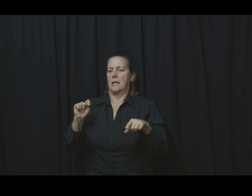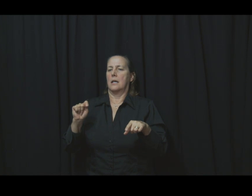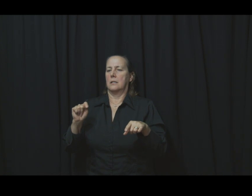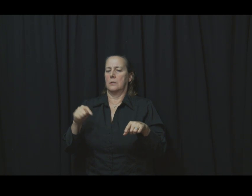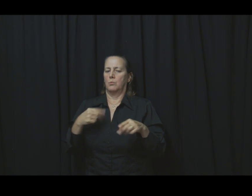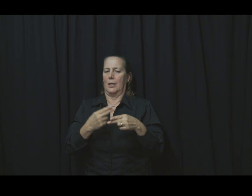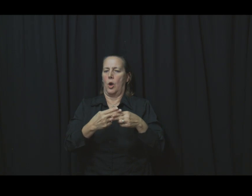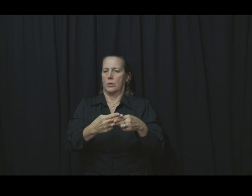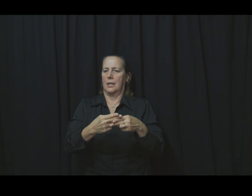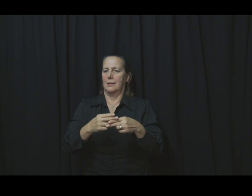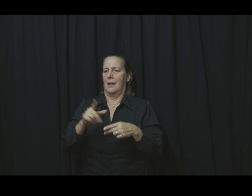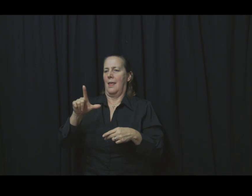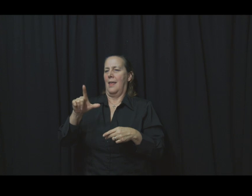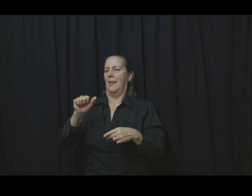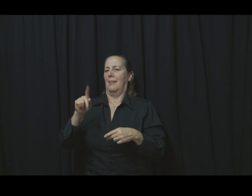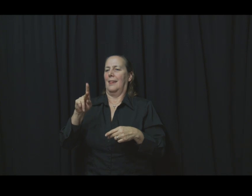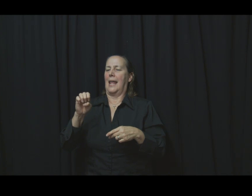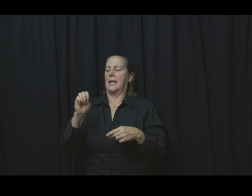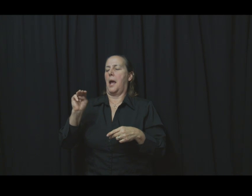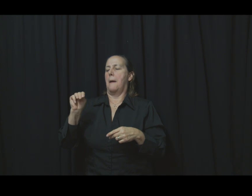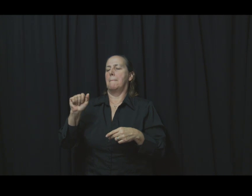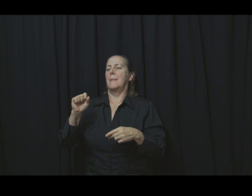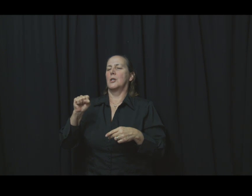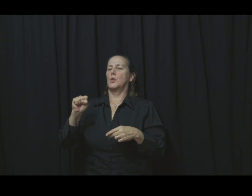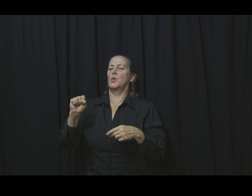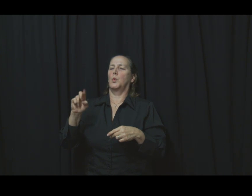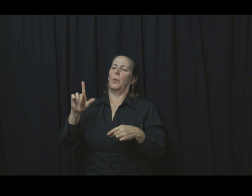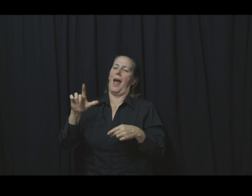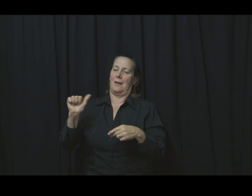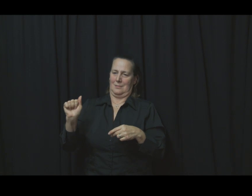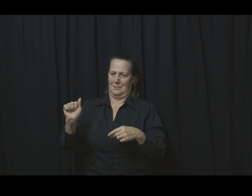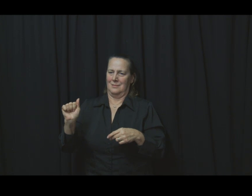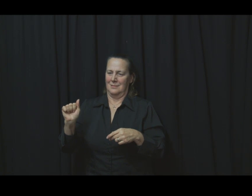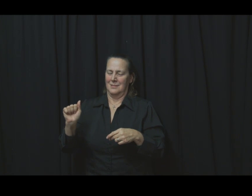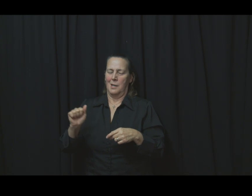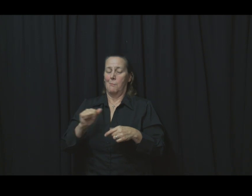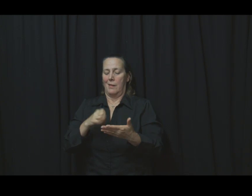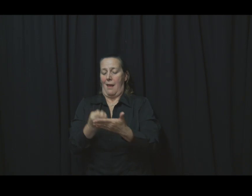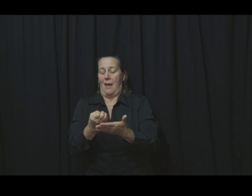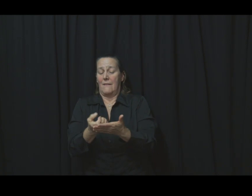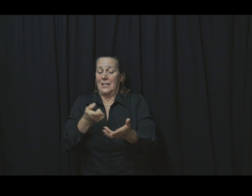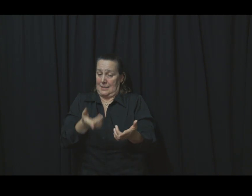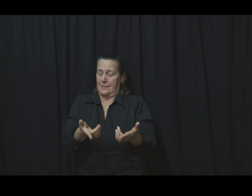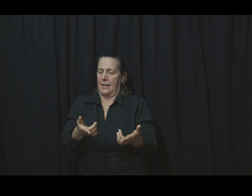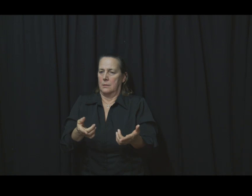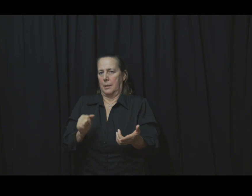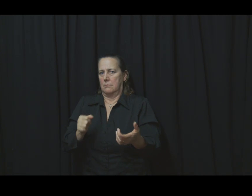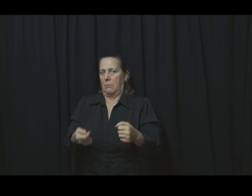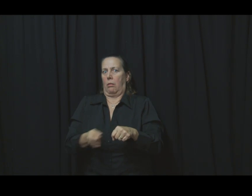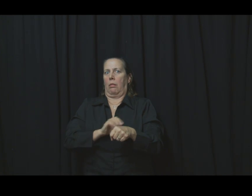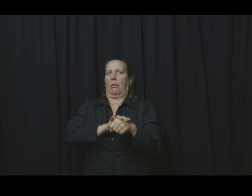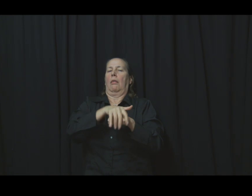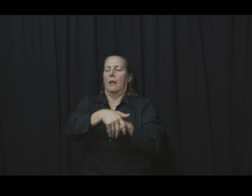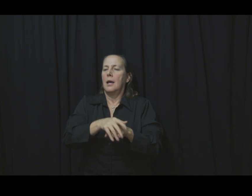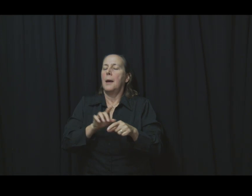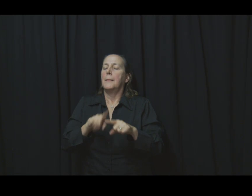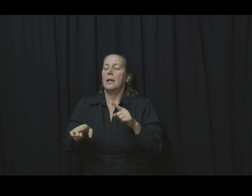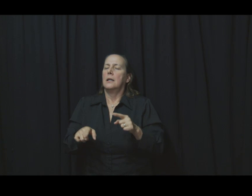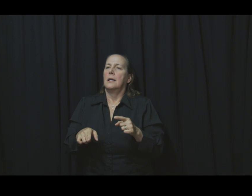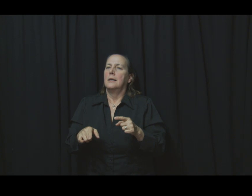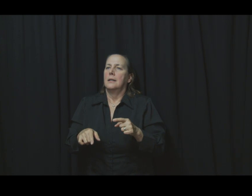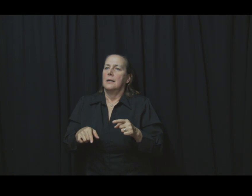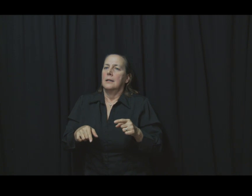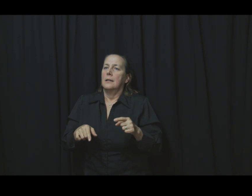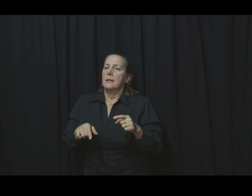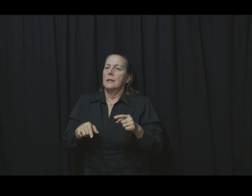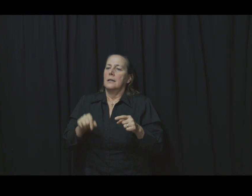to as Lake Missoula. It's not there now, but the evidence for it, of course, is, if I may, overwhelming. And so an